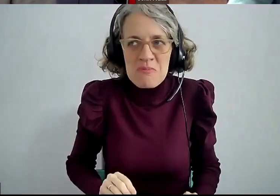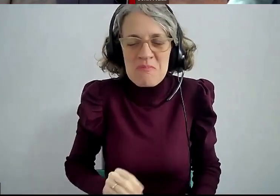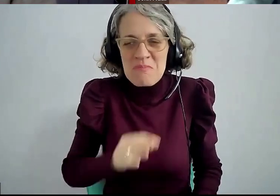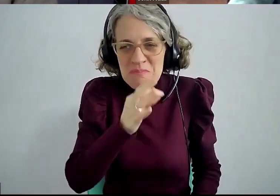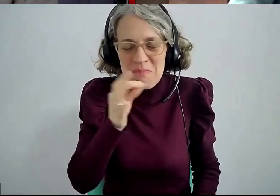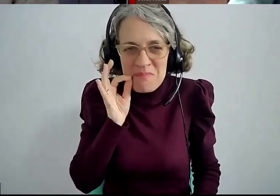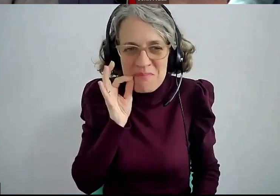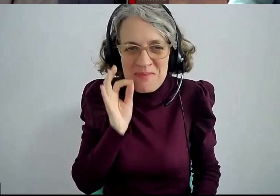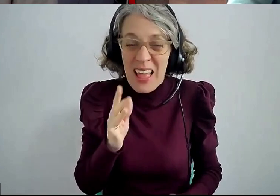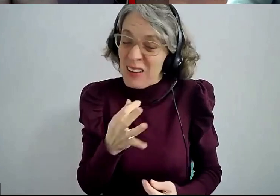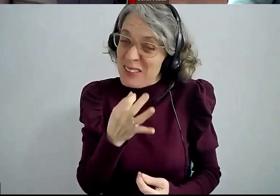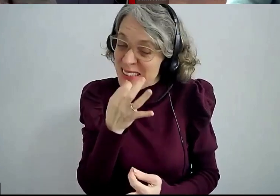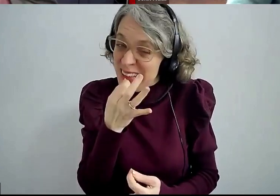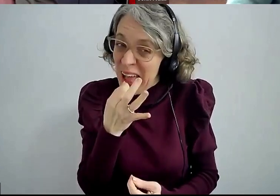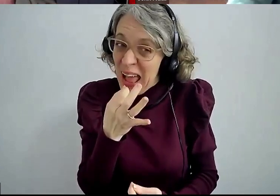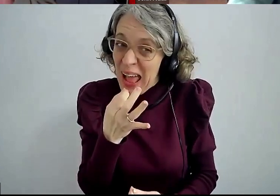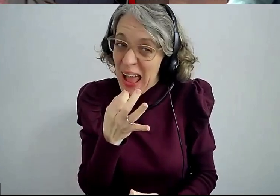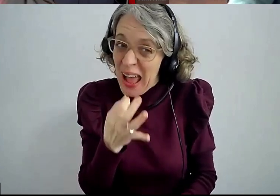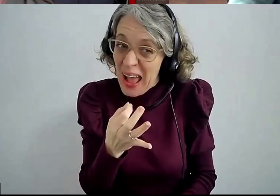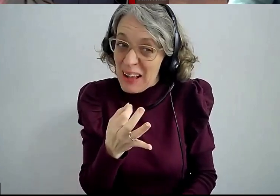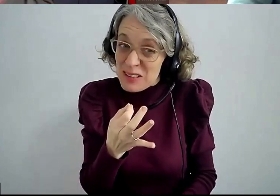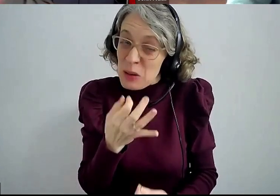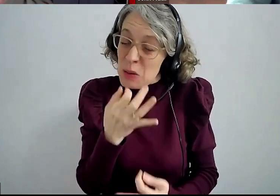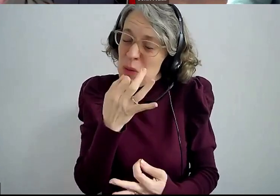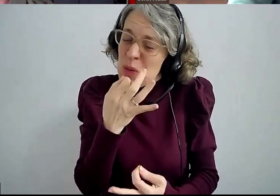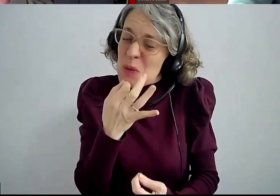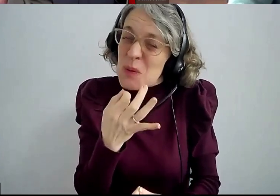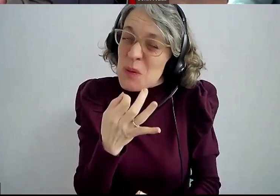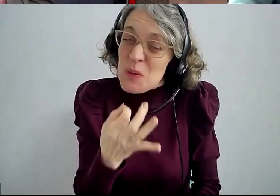The temptation is great.